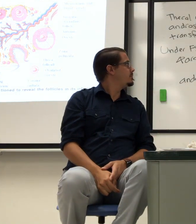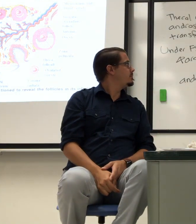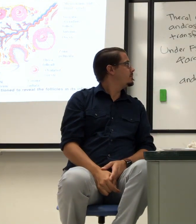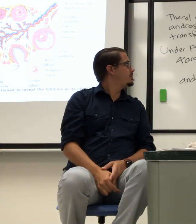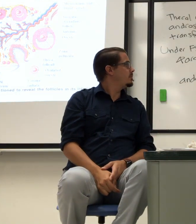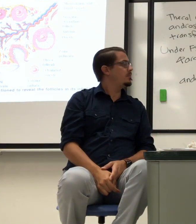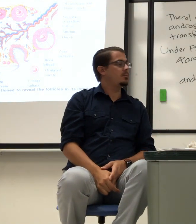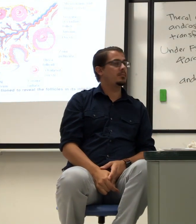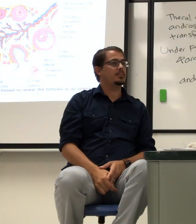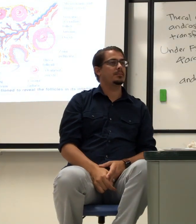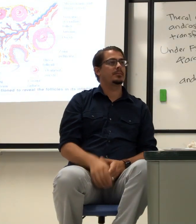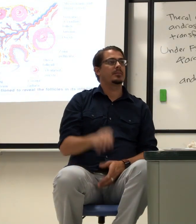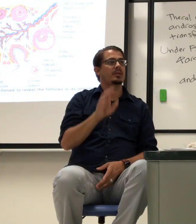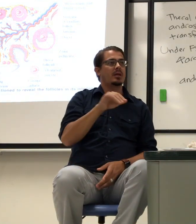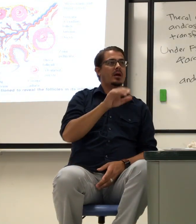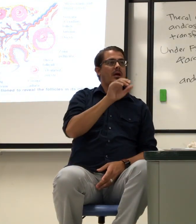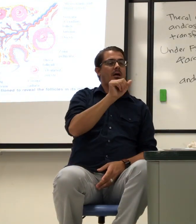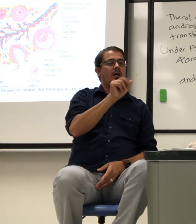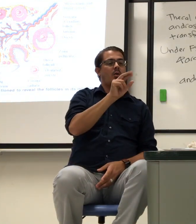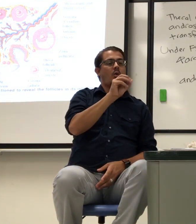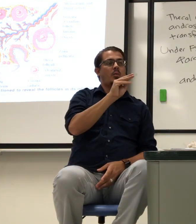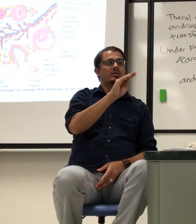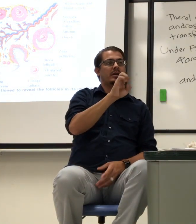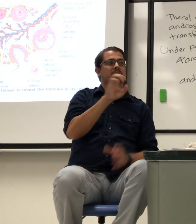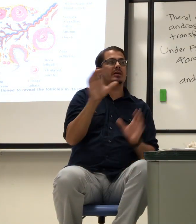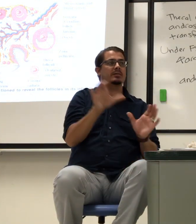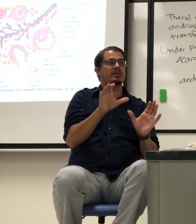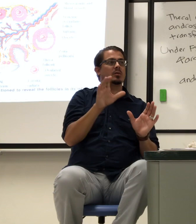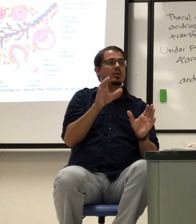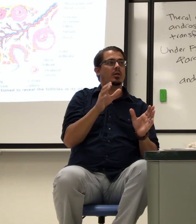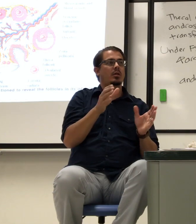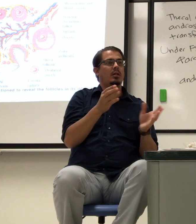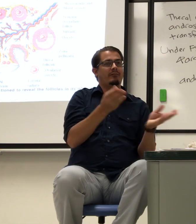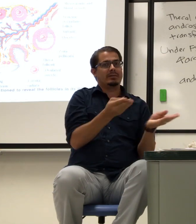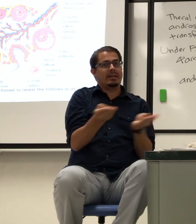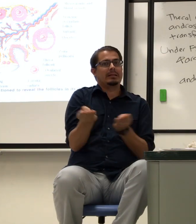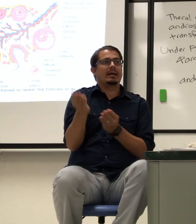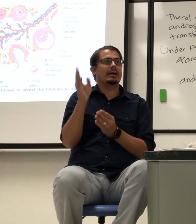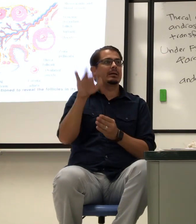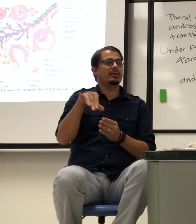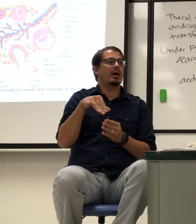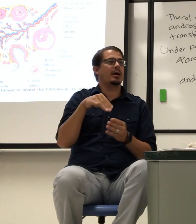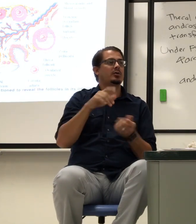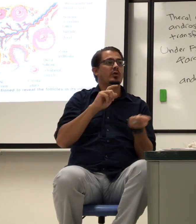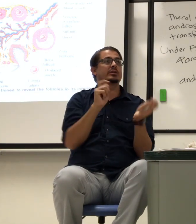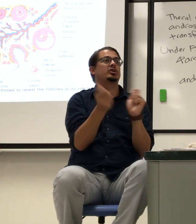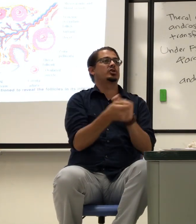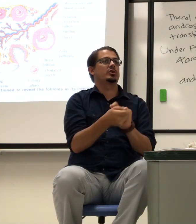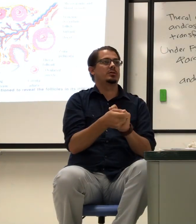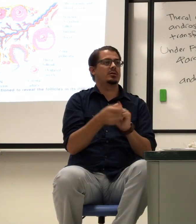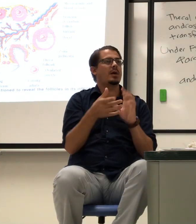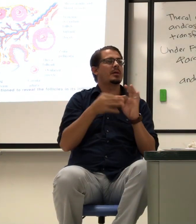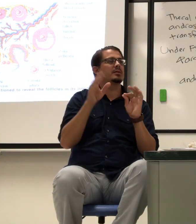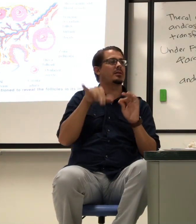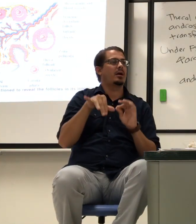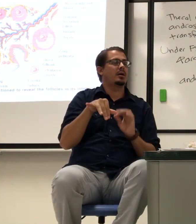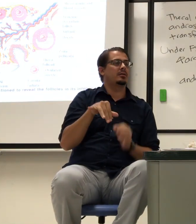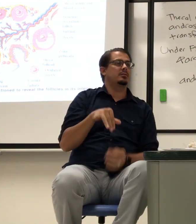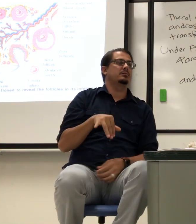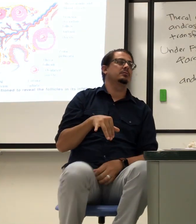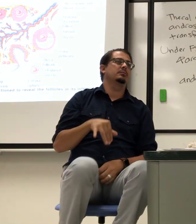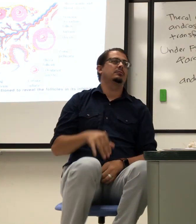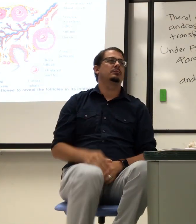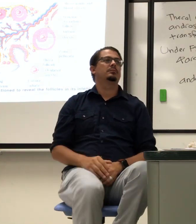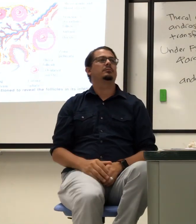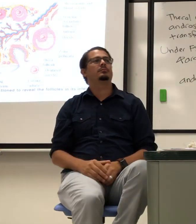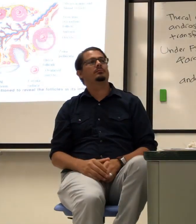And it's the aromatase activity that facilitates that transformation. I did mention that earlier. I mentioned that I would mention it later, and